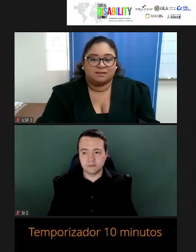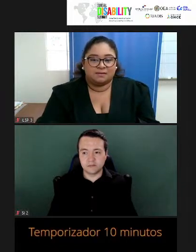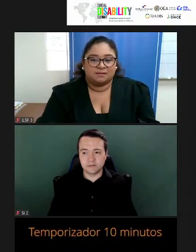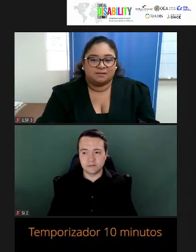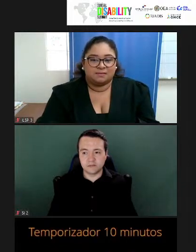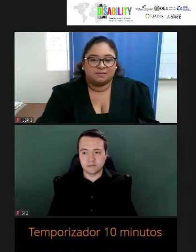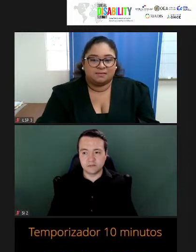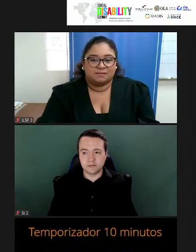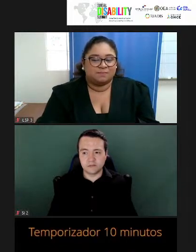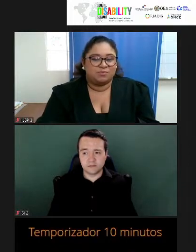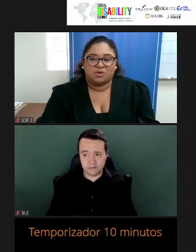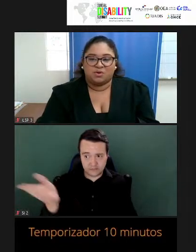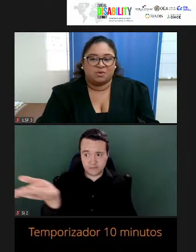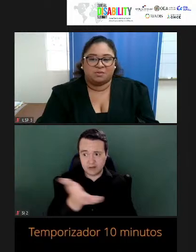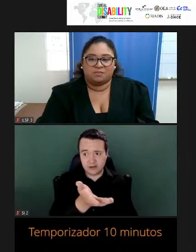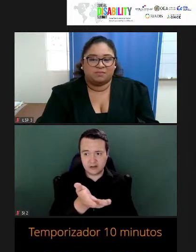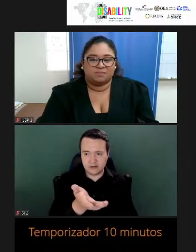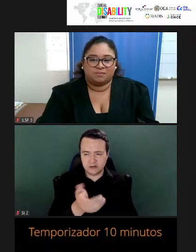is